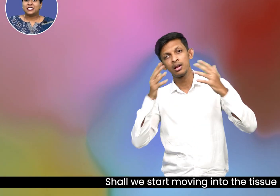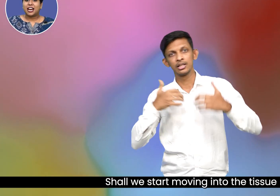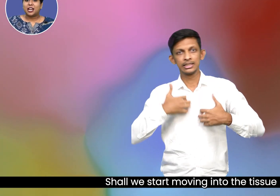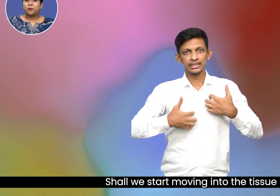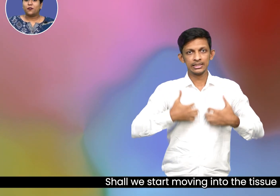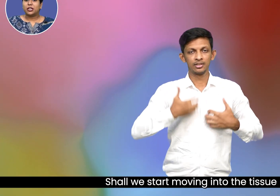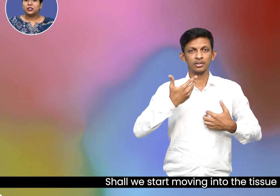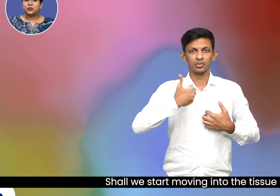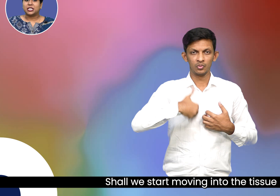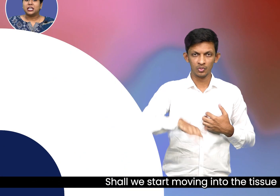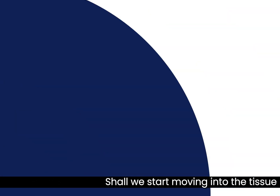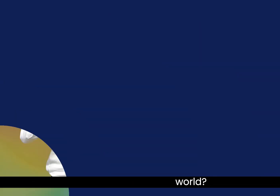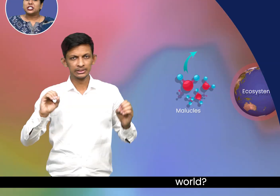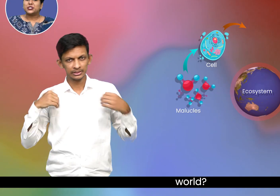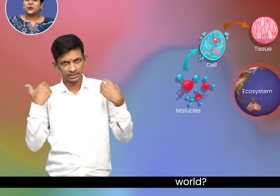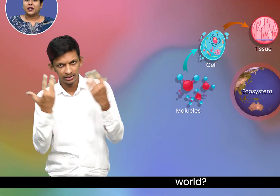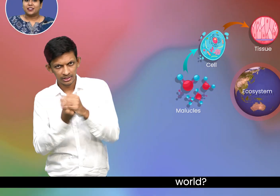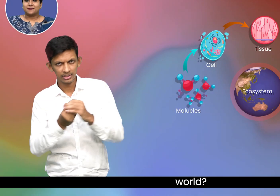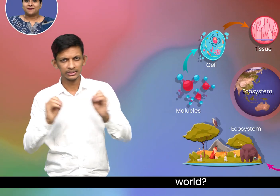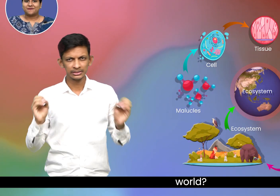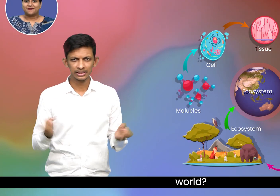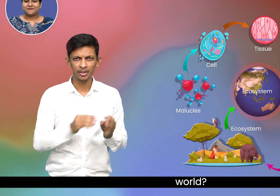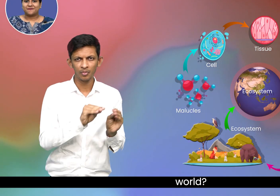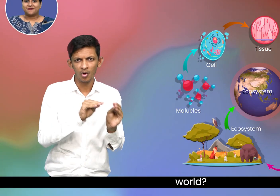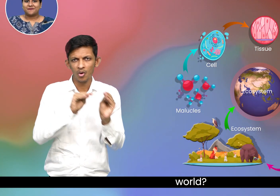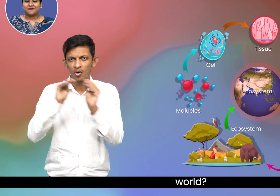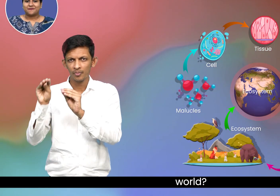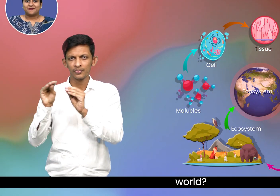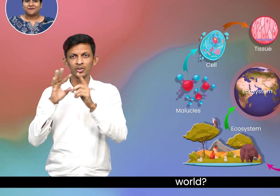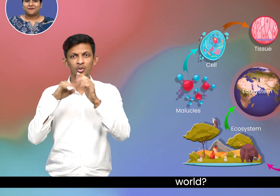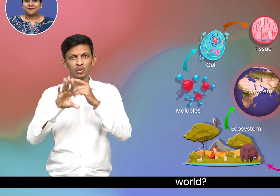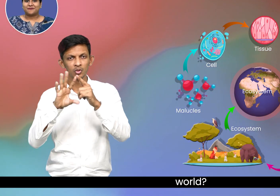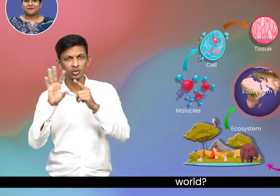Shall we start moving into the tissue world?